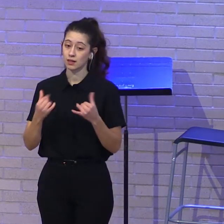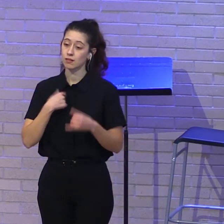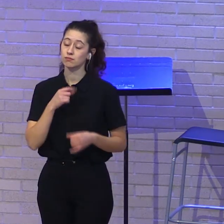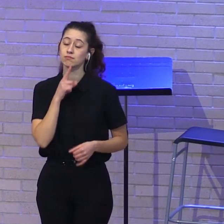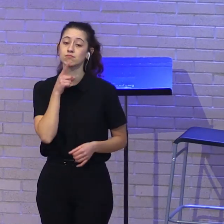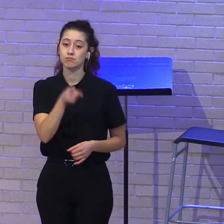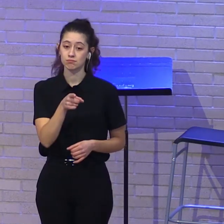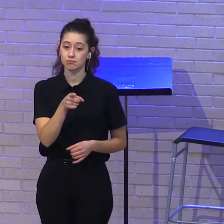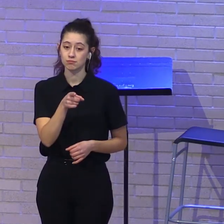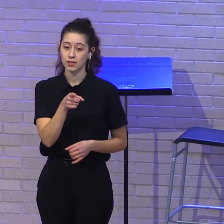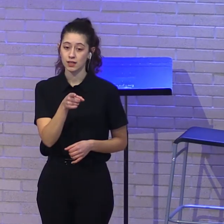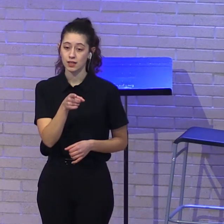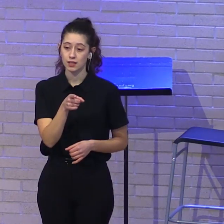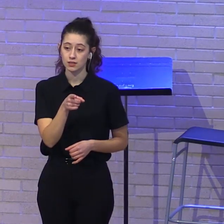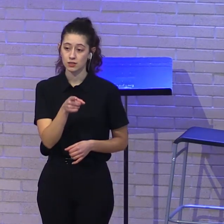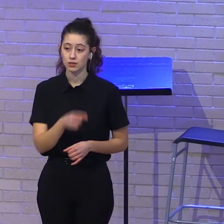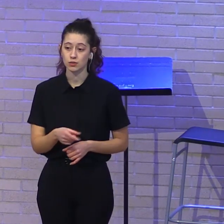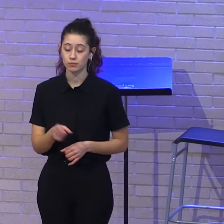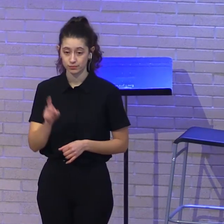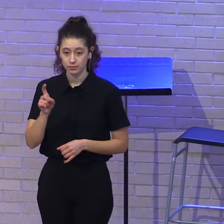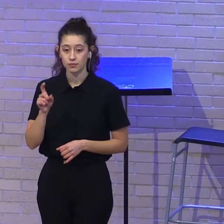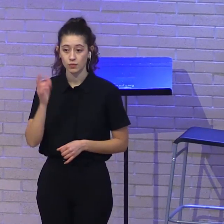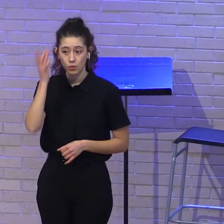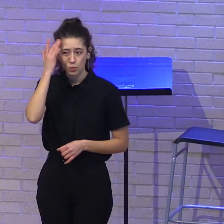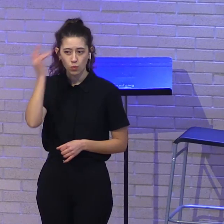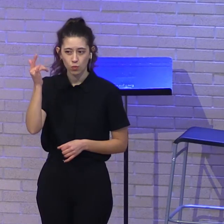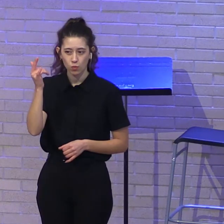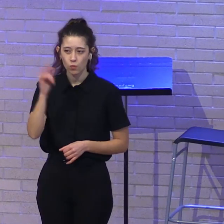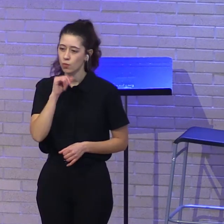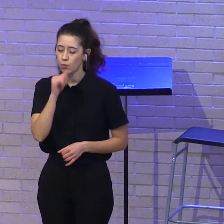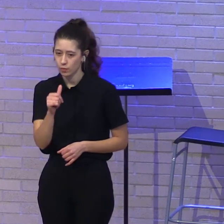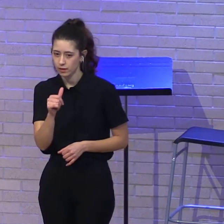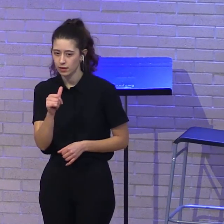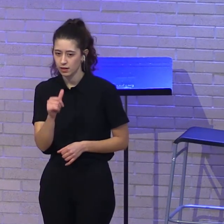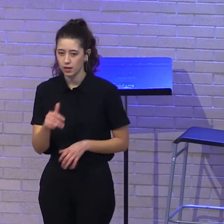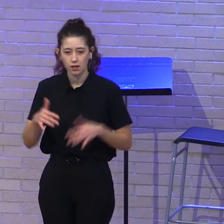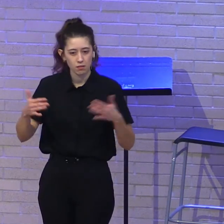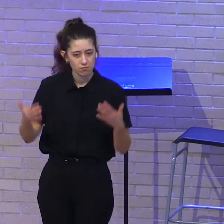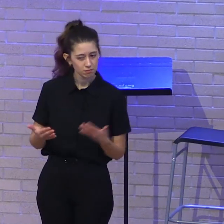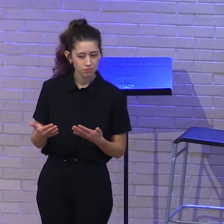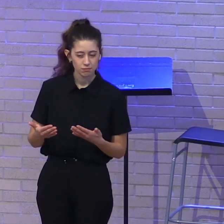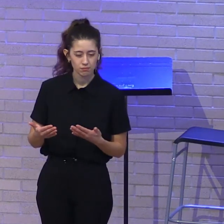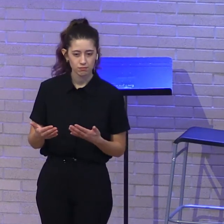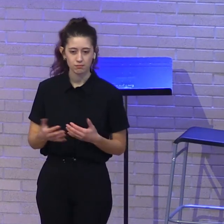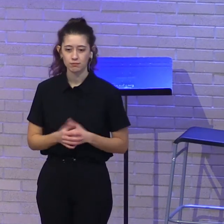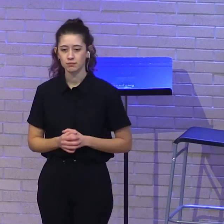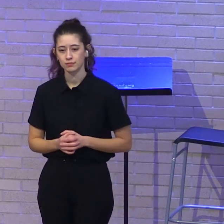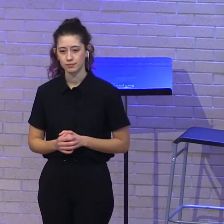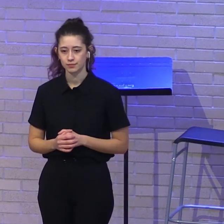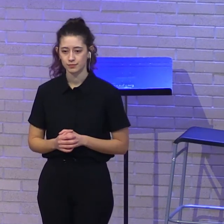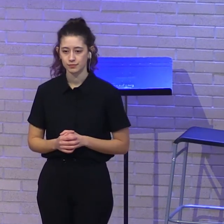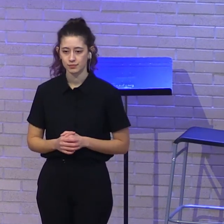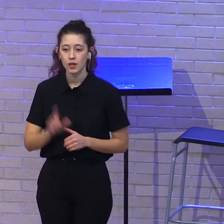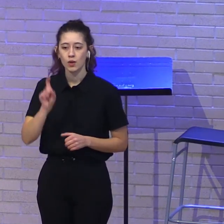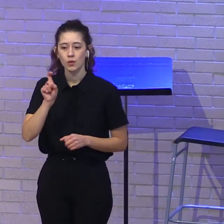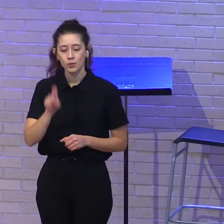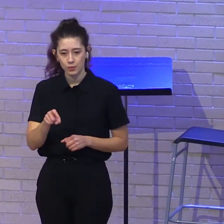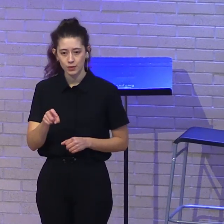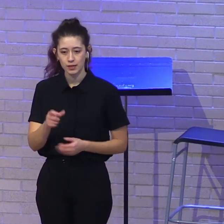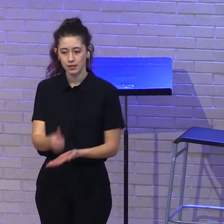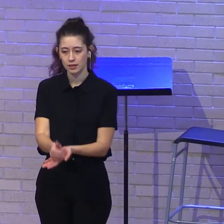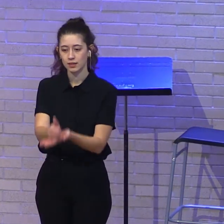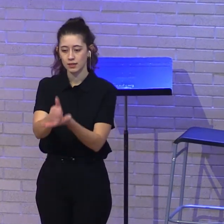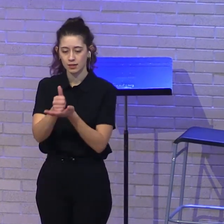Why not to give the best of ourselves every day and make the people that we love proud of it? Thank you.